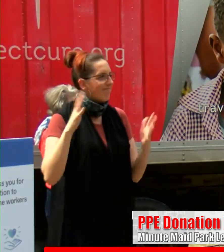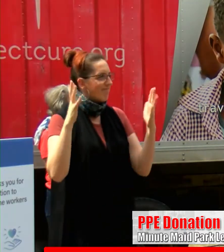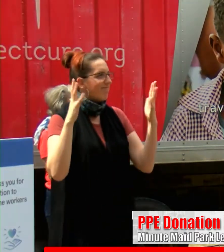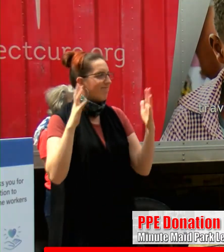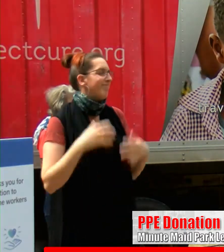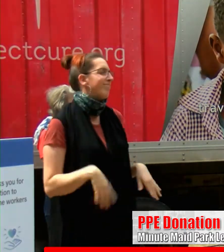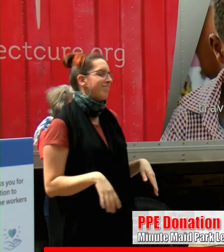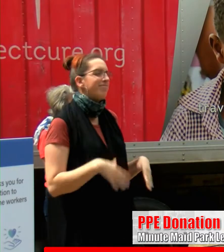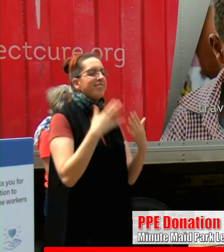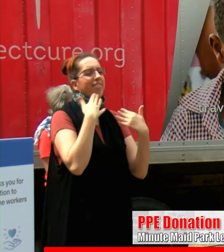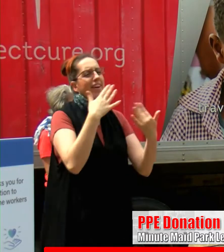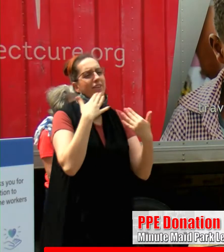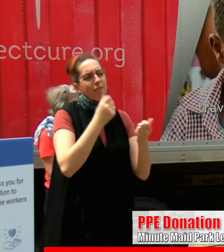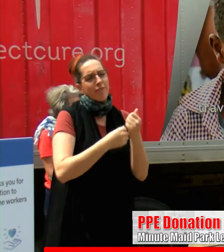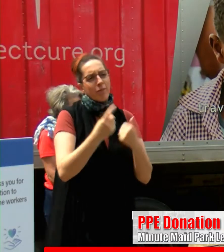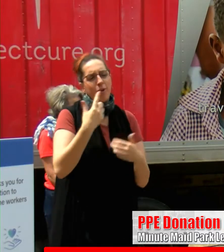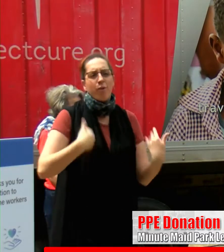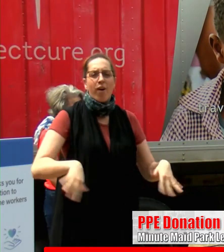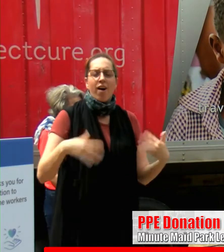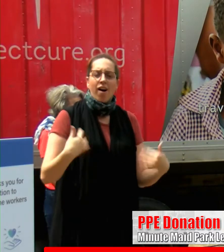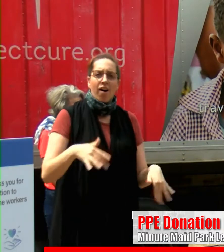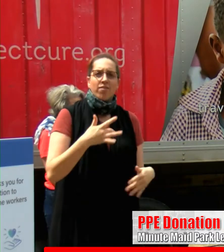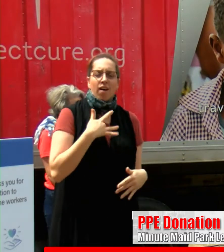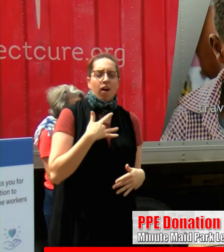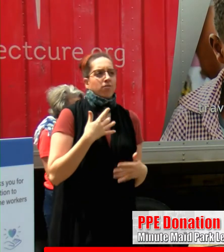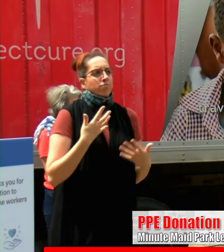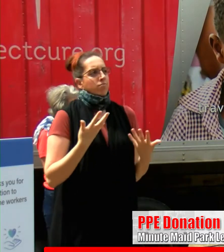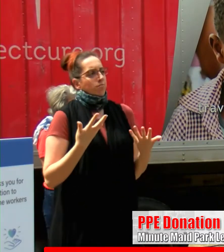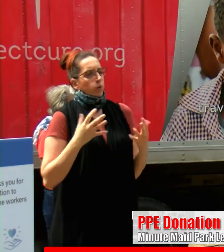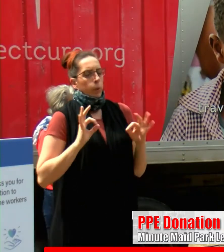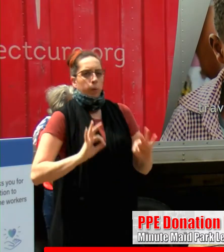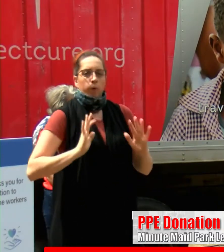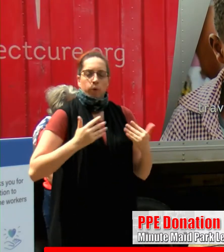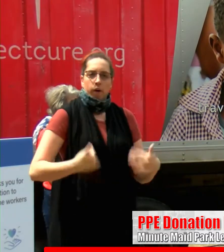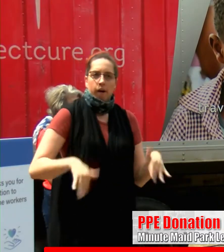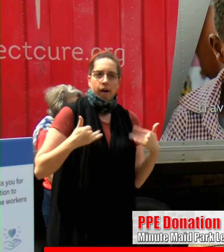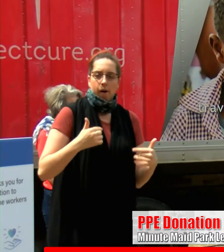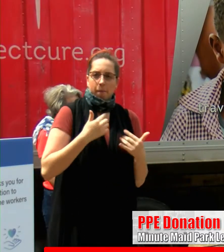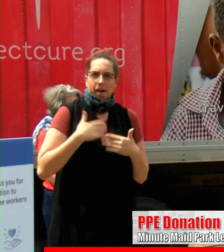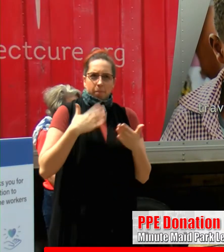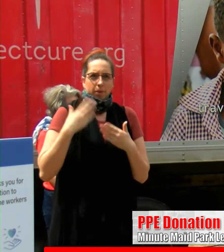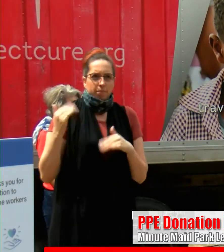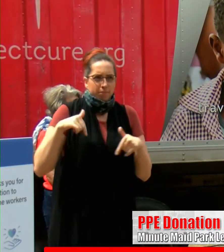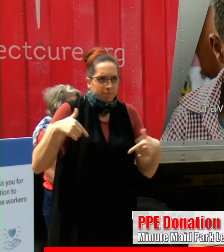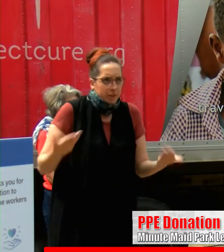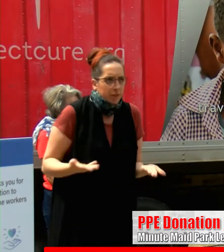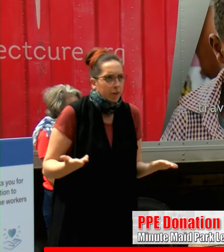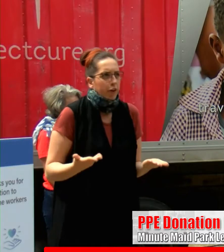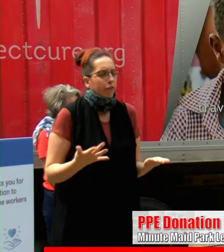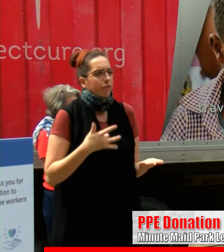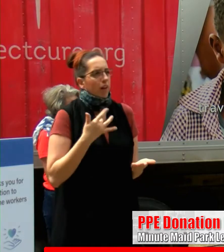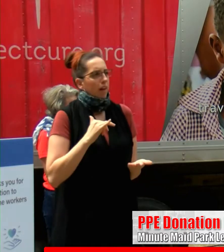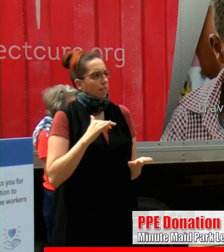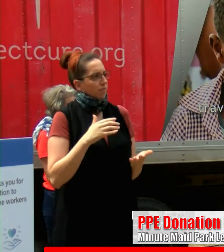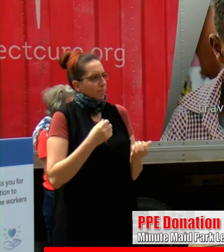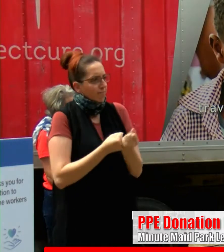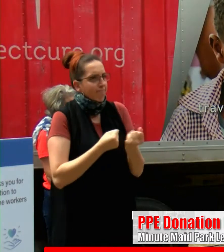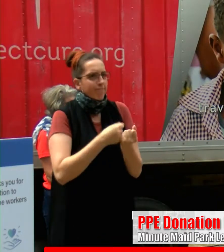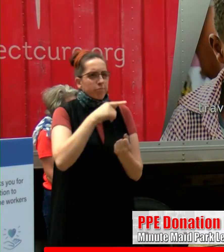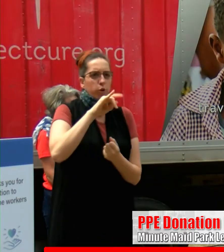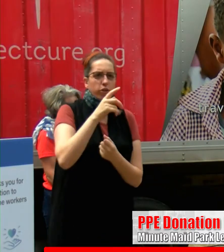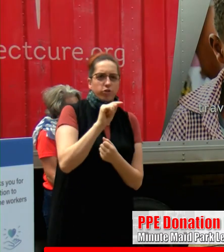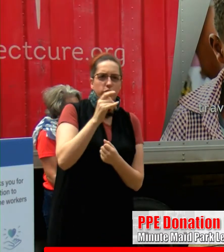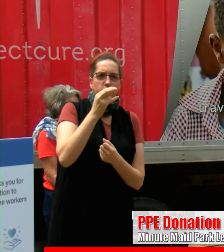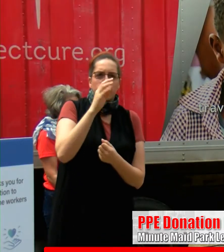Thank you, everybody. What a privilege it is to be here on behalf of Project C.U.R.E. today. Thank you so much for our